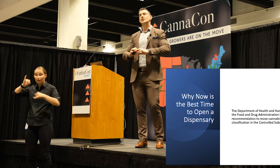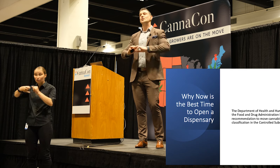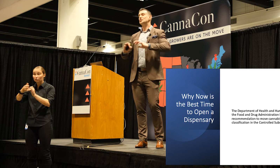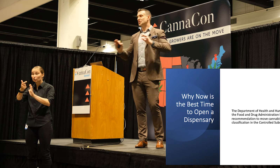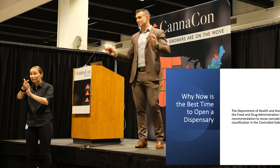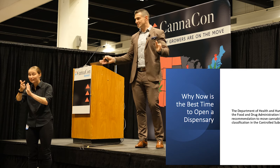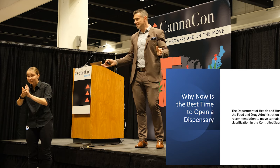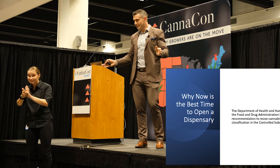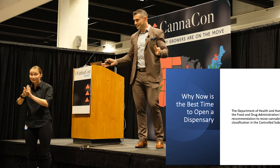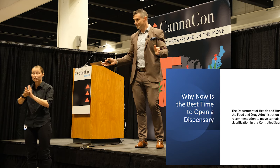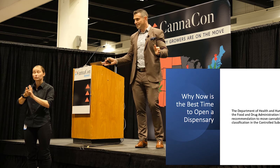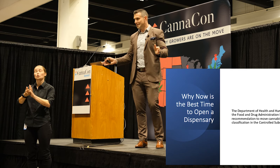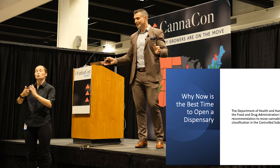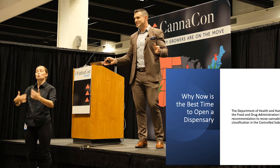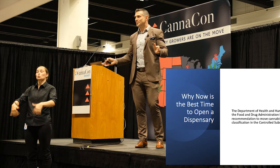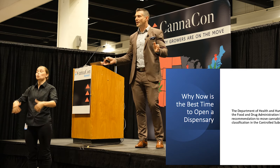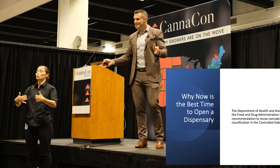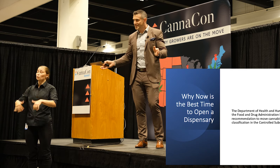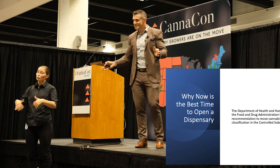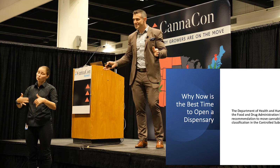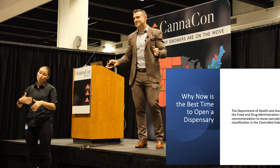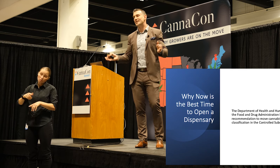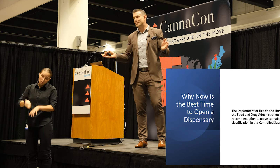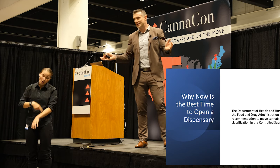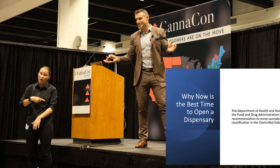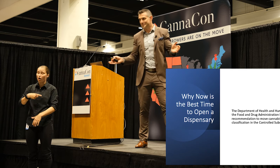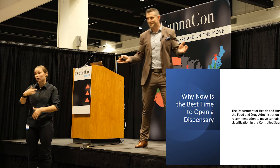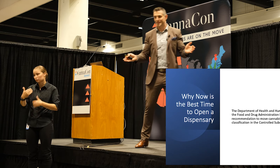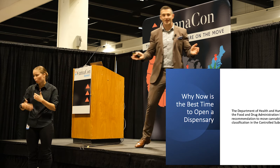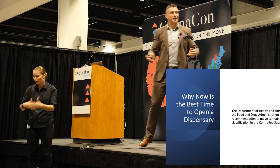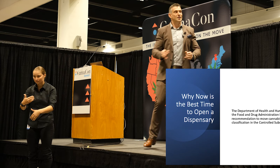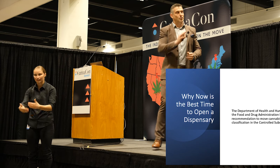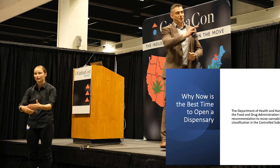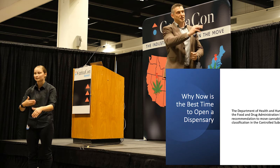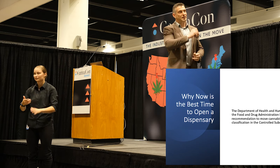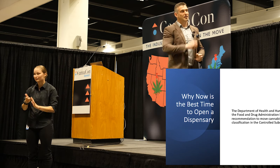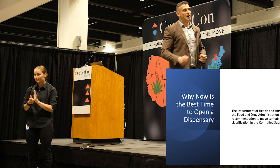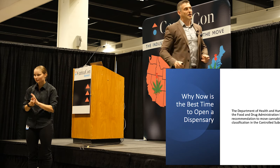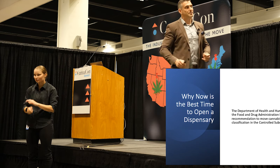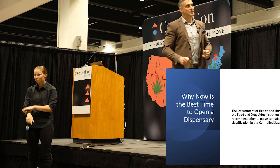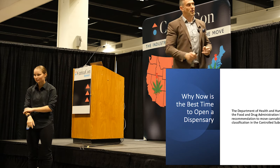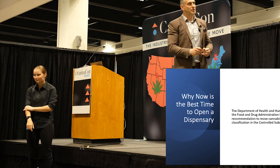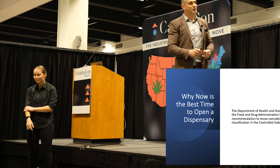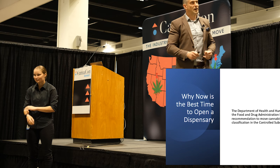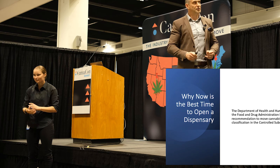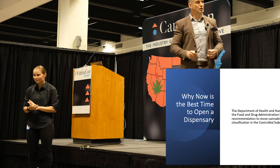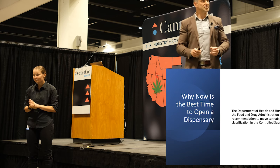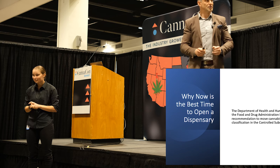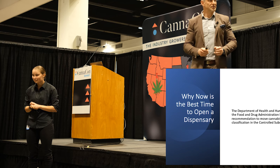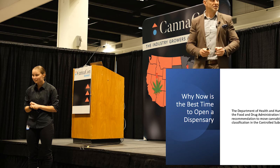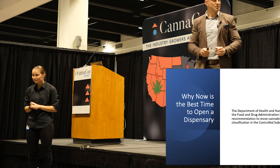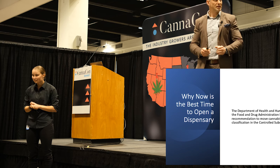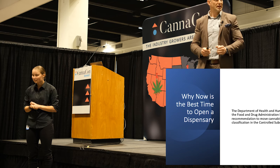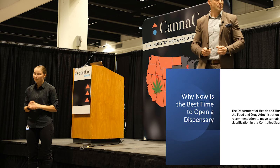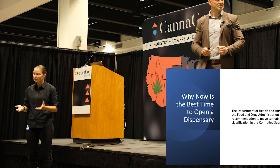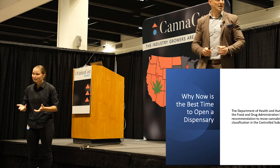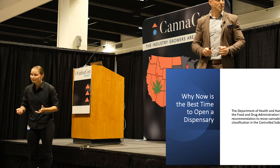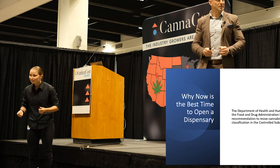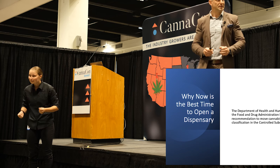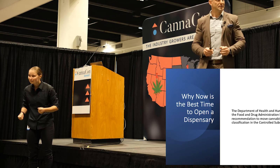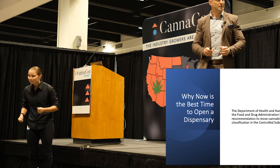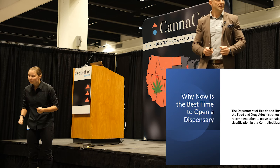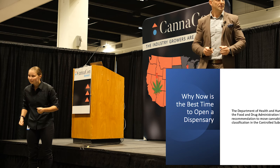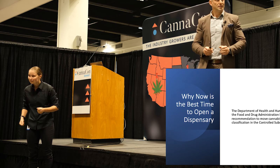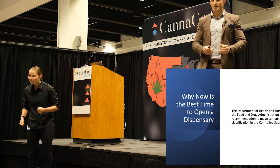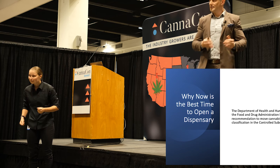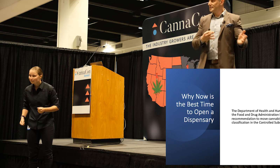it's a huge ship to steer. It's a process, it's not an event. With the Department of Health and Human Services looking at